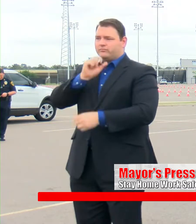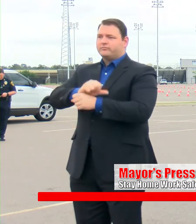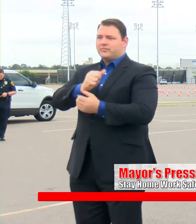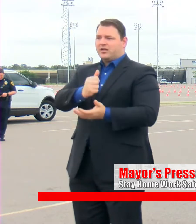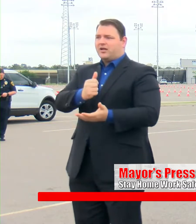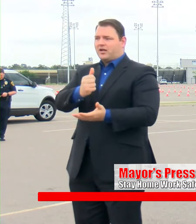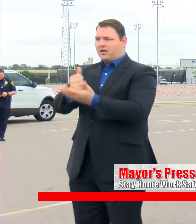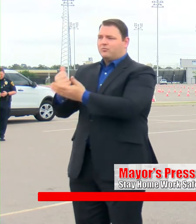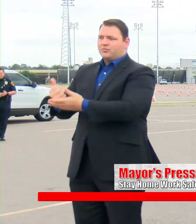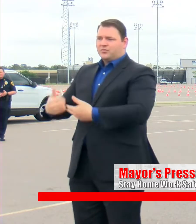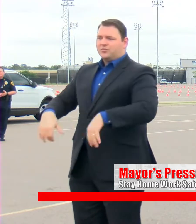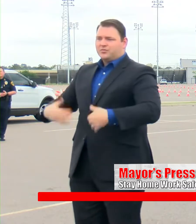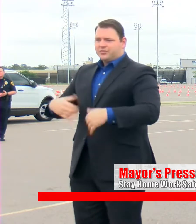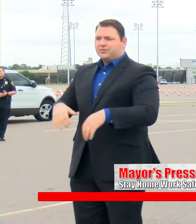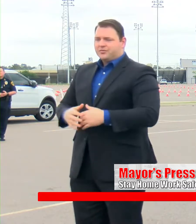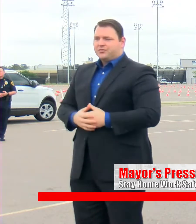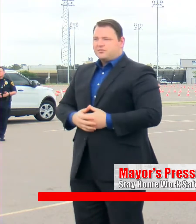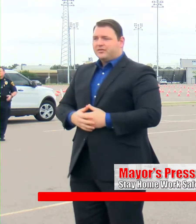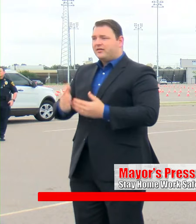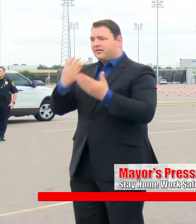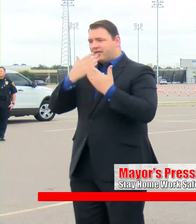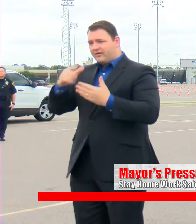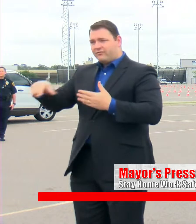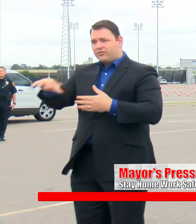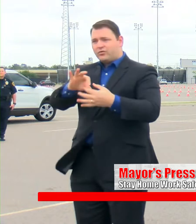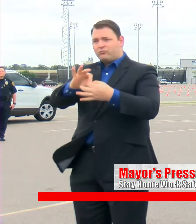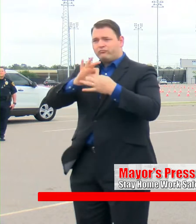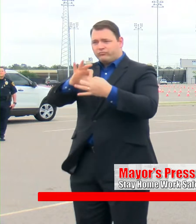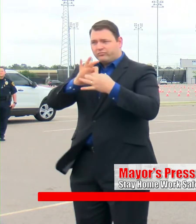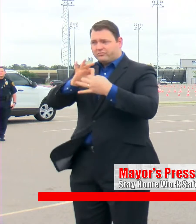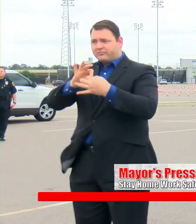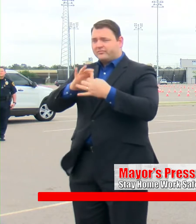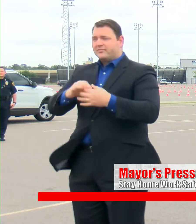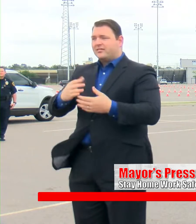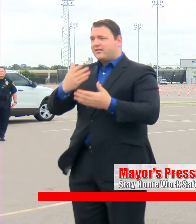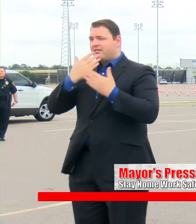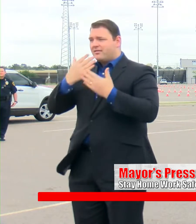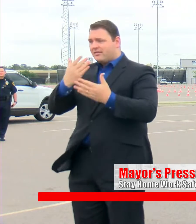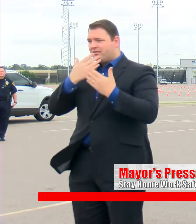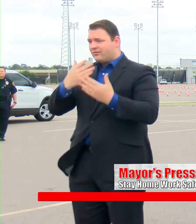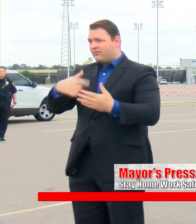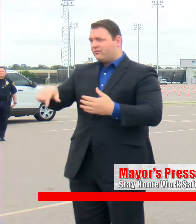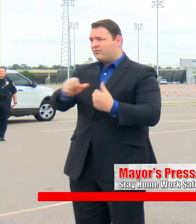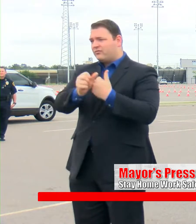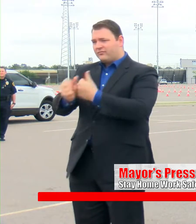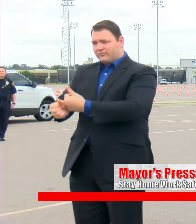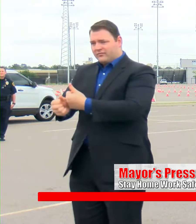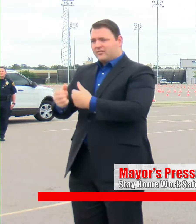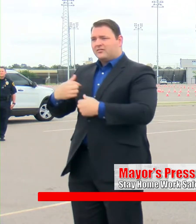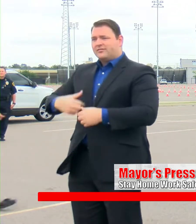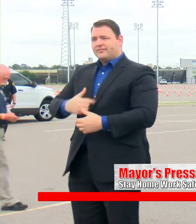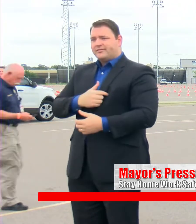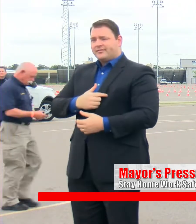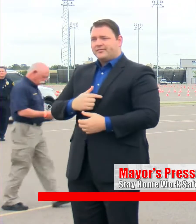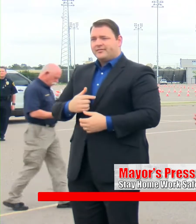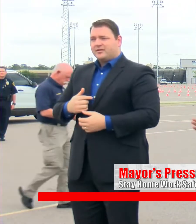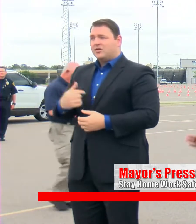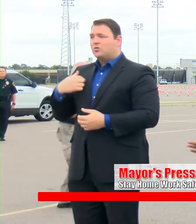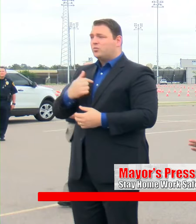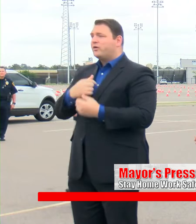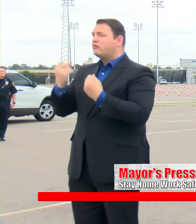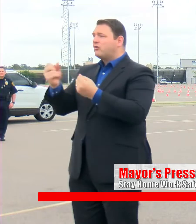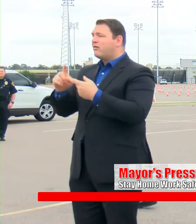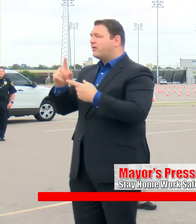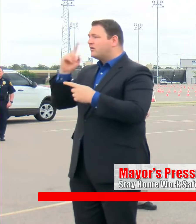you for complying, for working with us. As we drive around the city of Houston, for example, people are staying